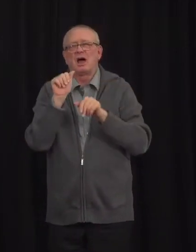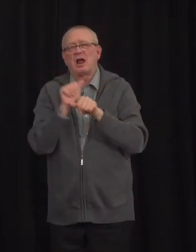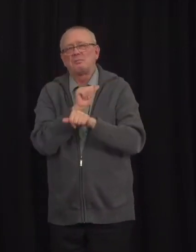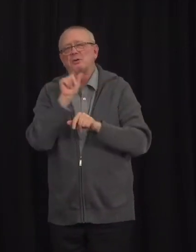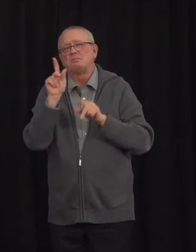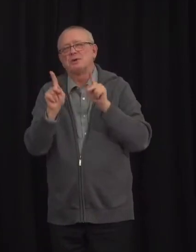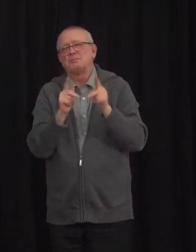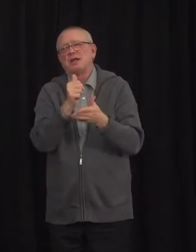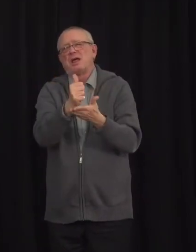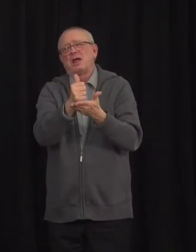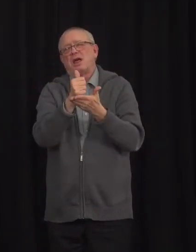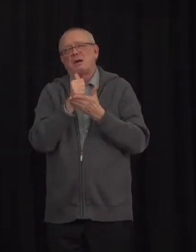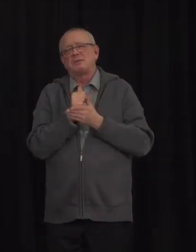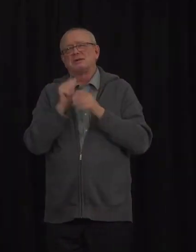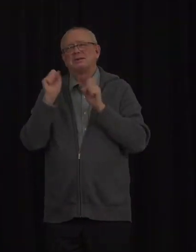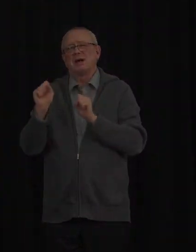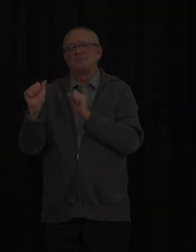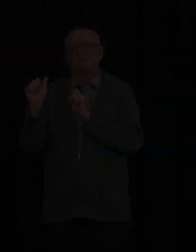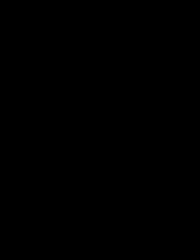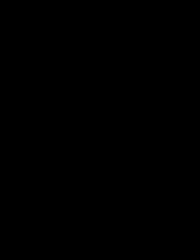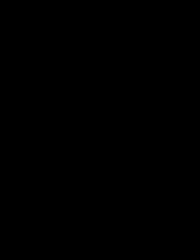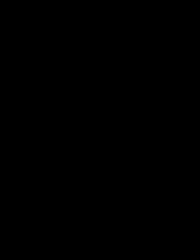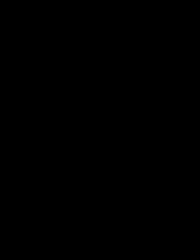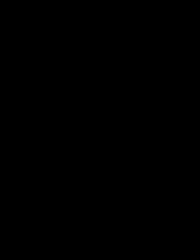we can get back to where we were earlier in the year.